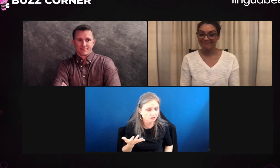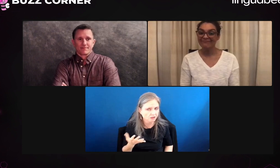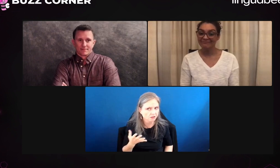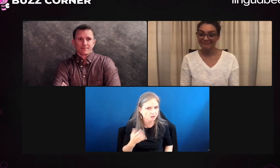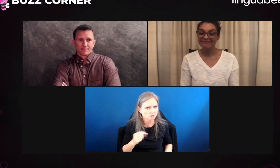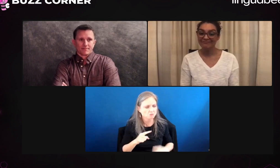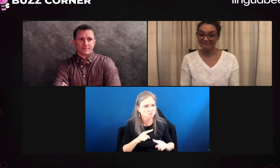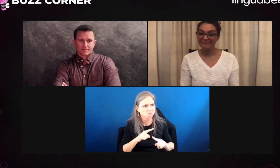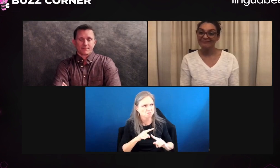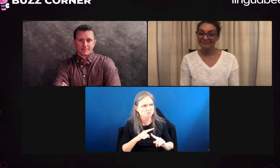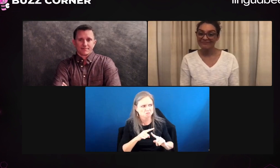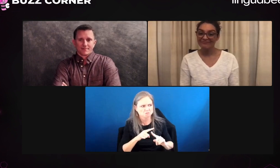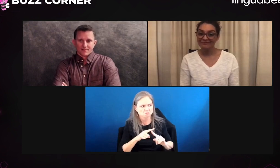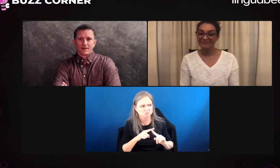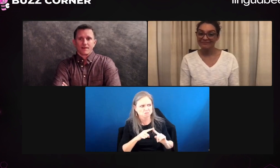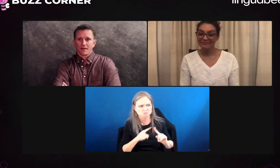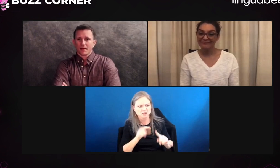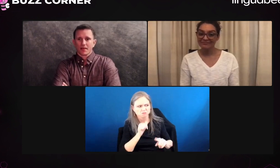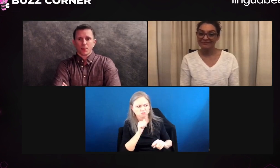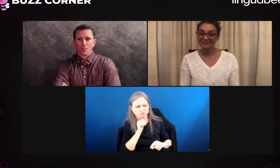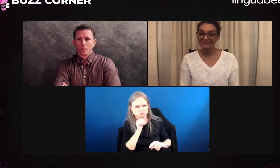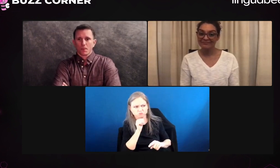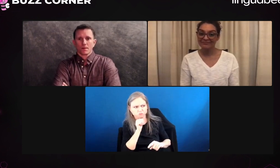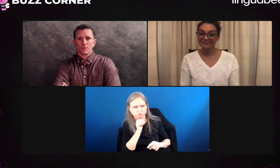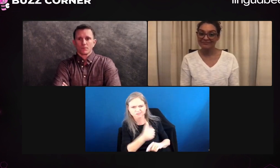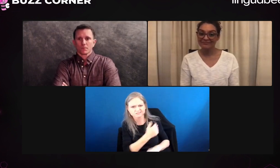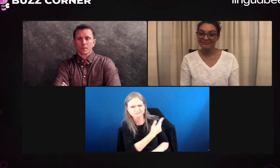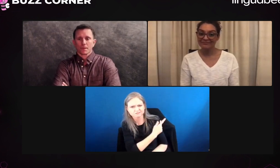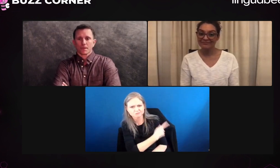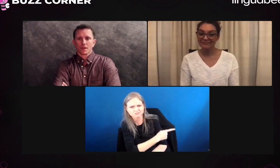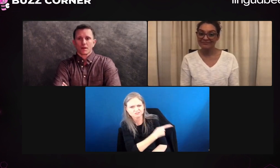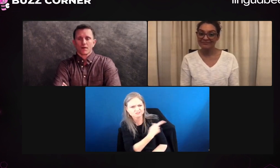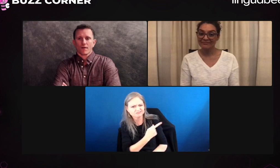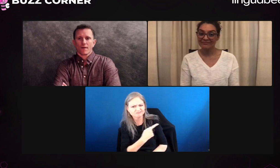patients are not following medical advice.